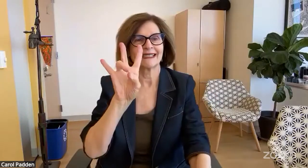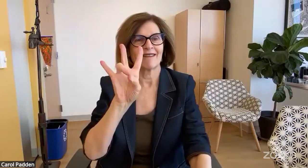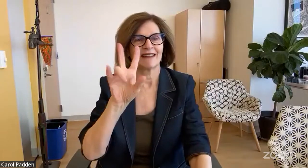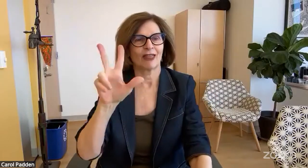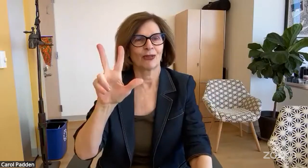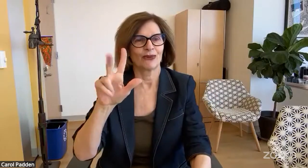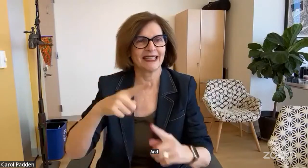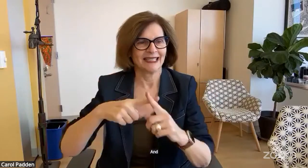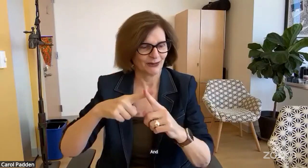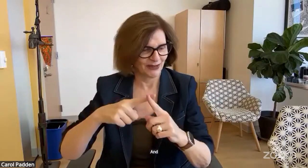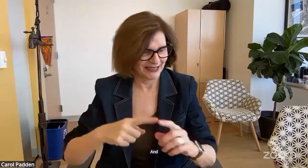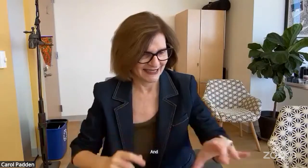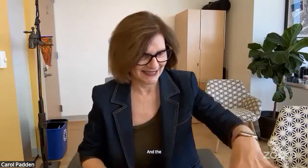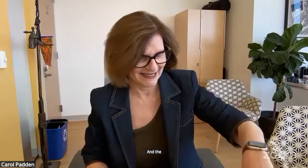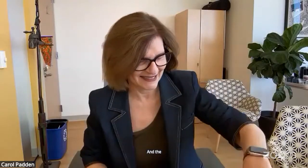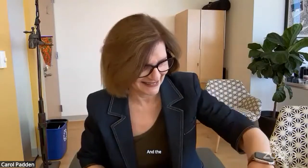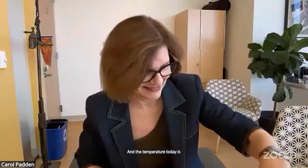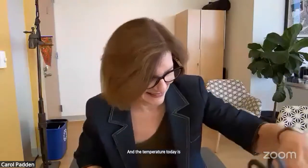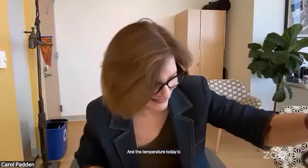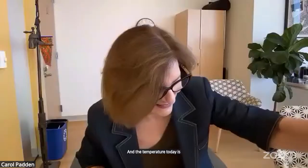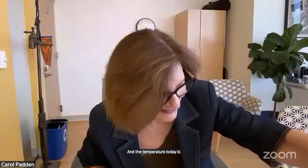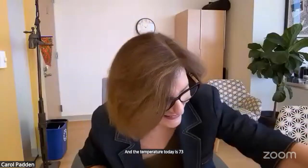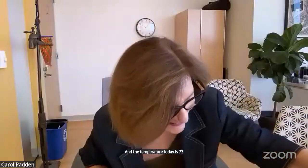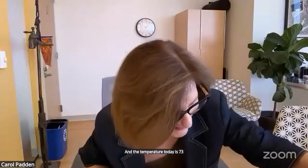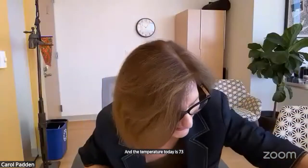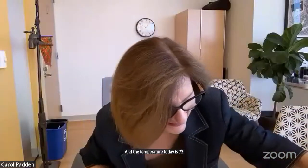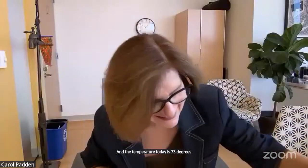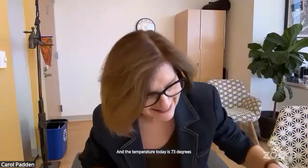And the temperature today is 73 degrees, I have to tell you.